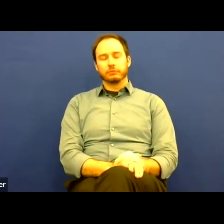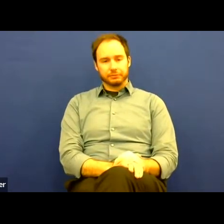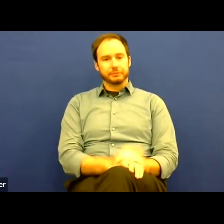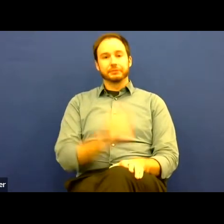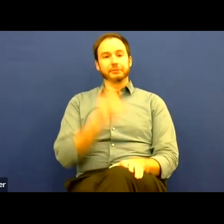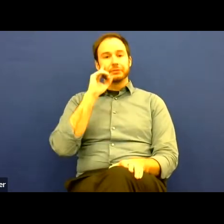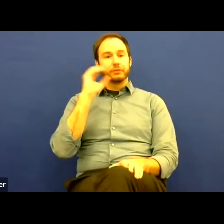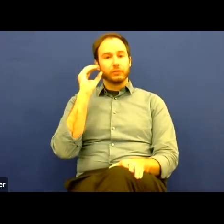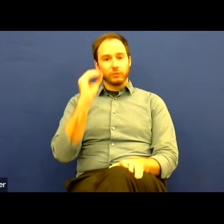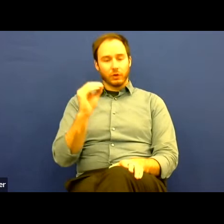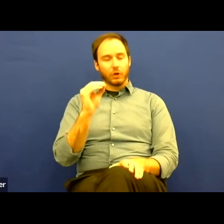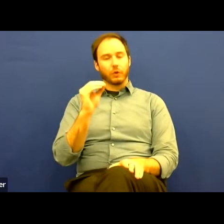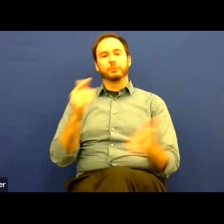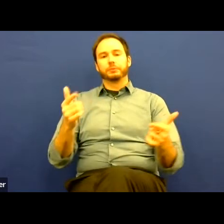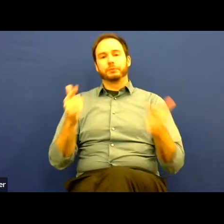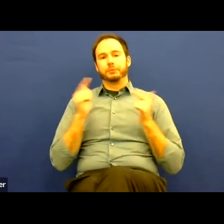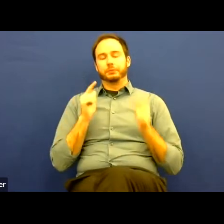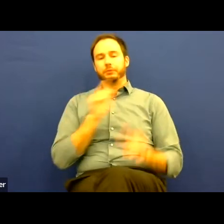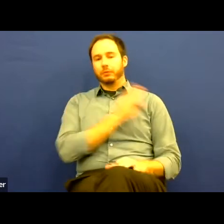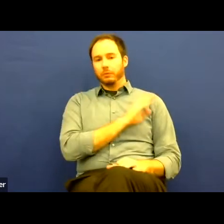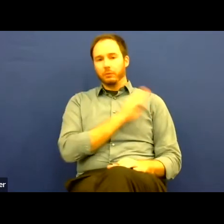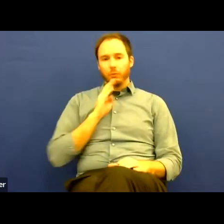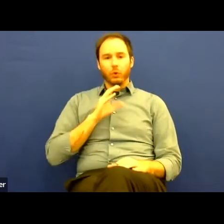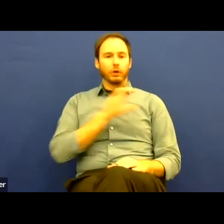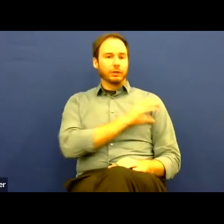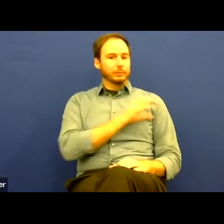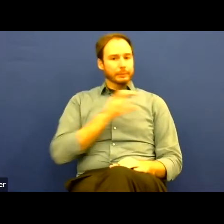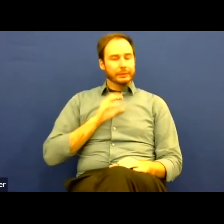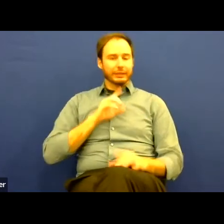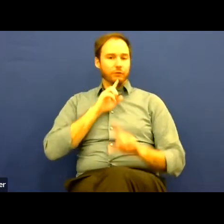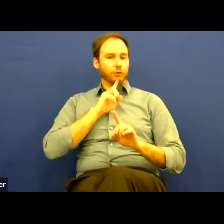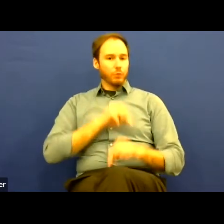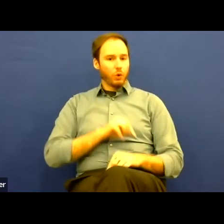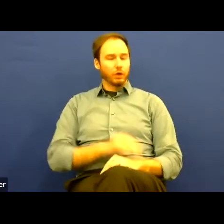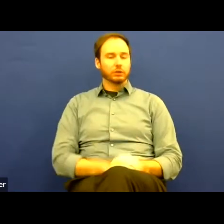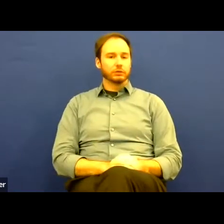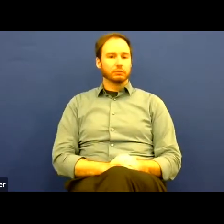Seeing and hearing none, do we have any committee or miscellaneous reports from the board?